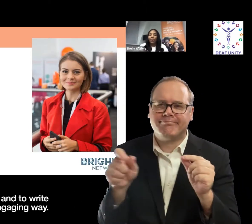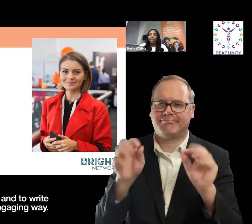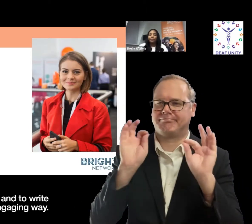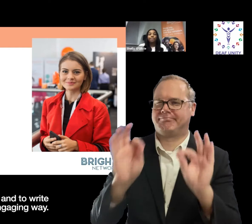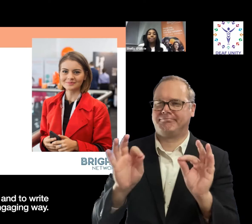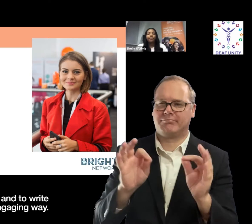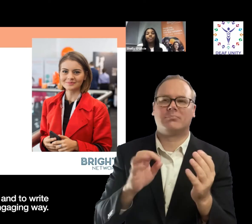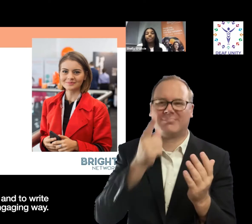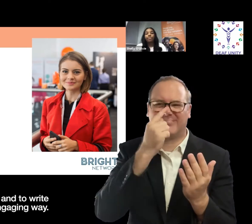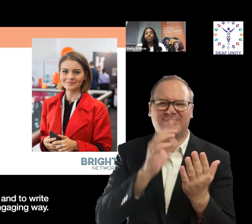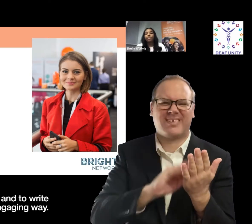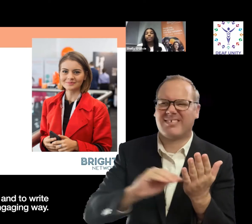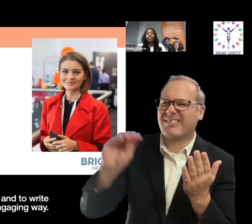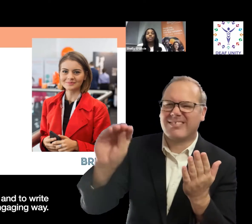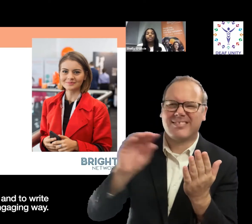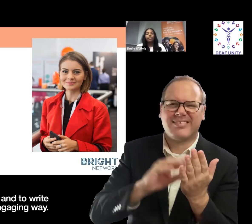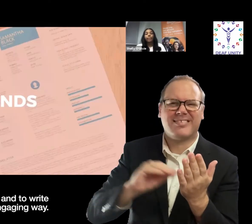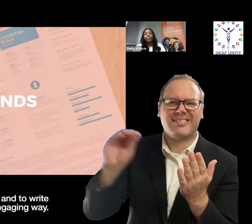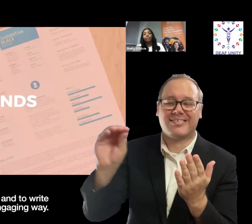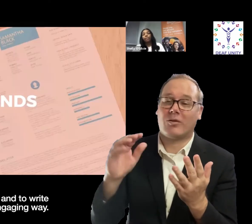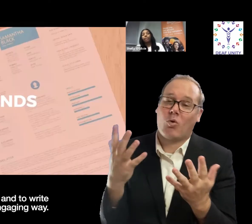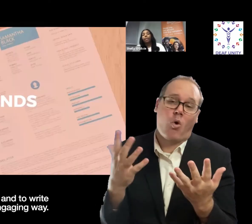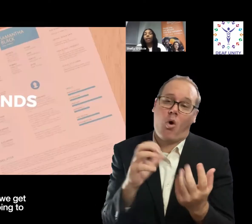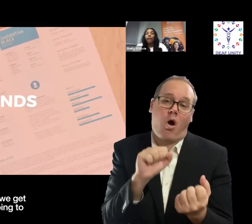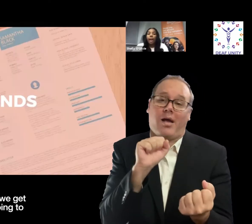engaging way.